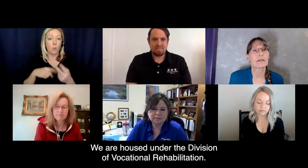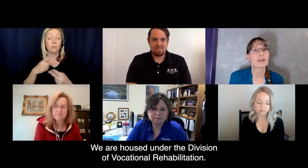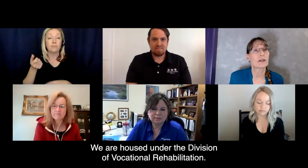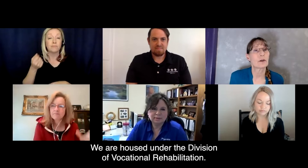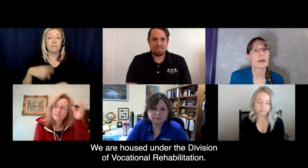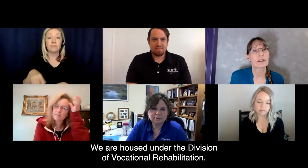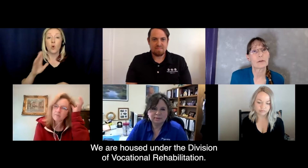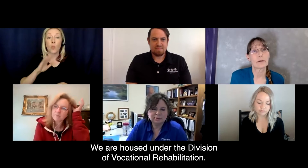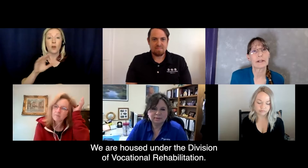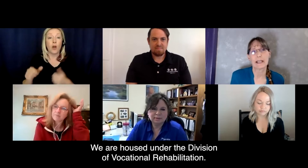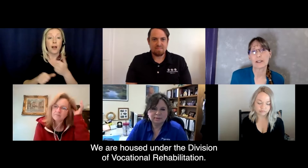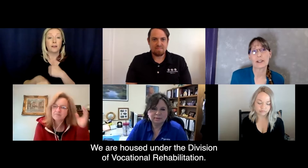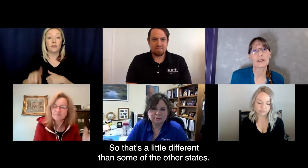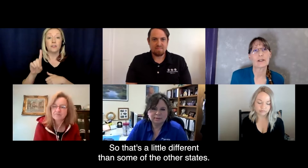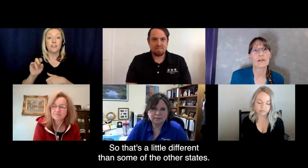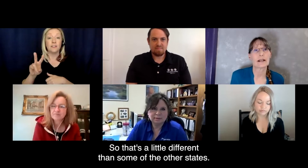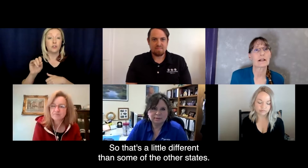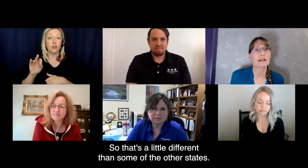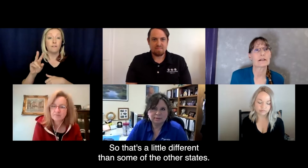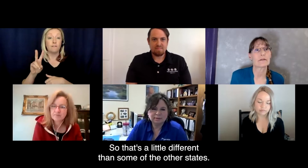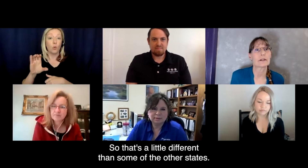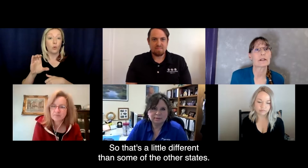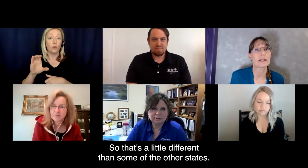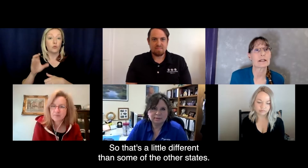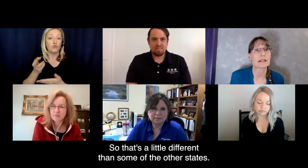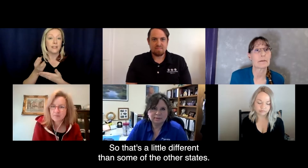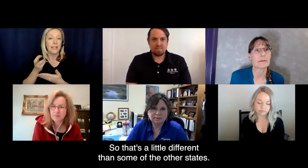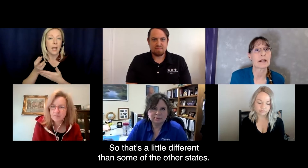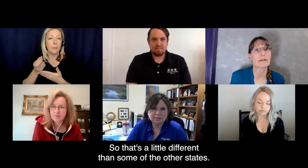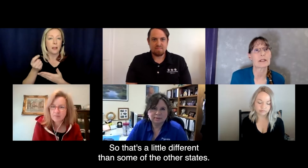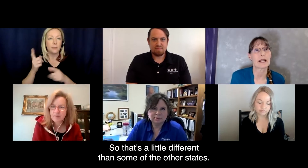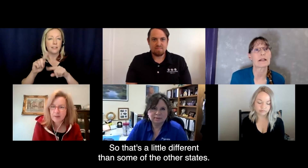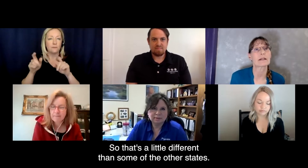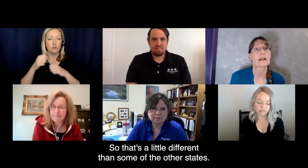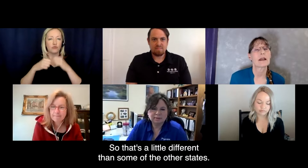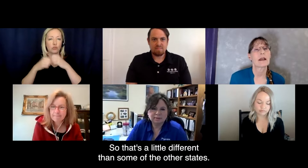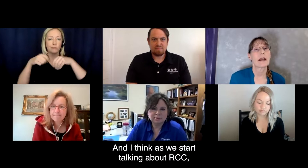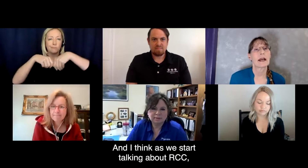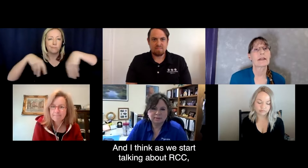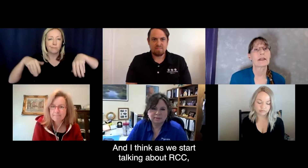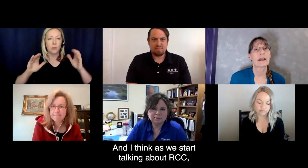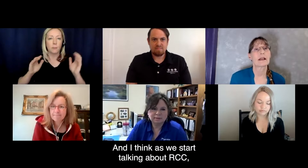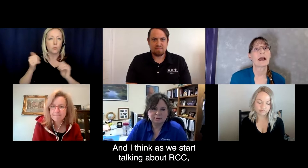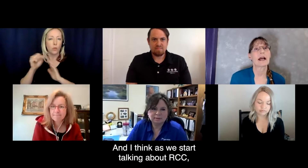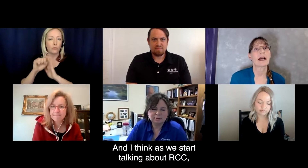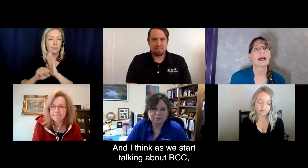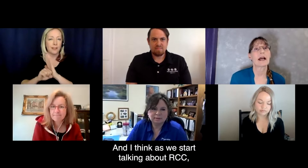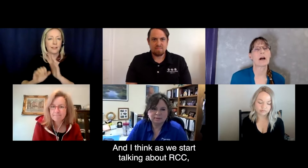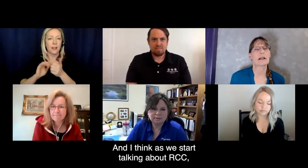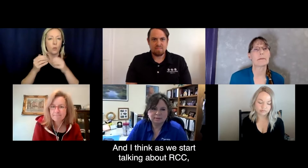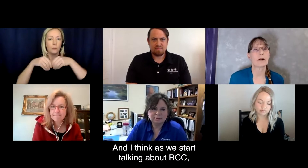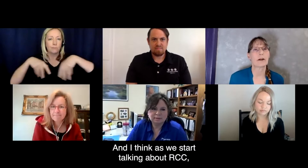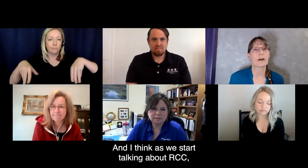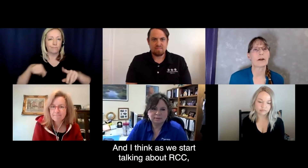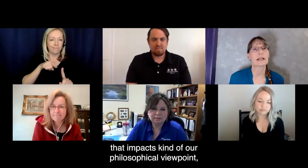the Division of Vocational Rehabilitation, so that's a little different than some of the other states. And I think as we start